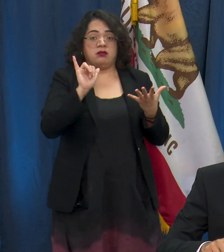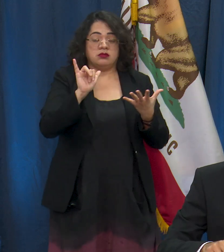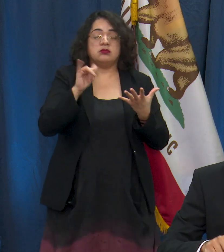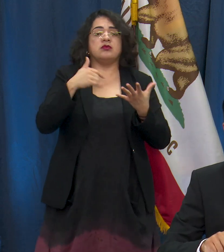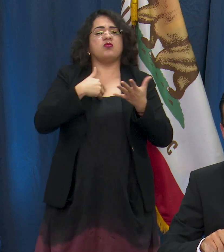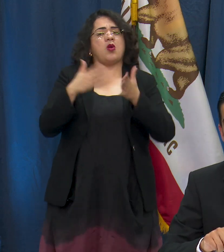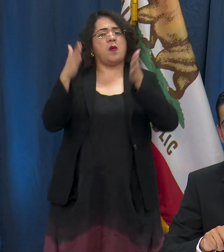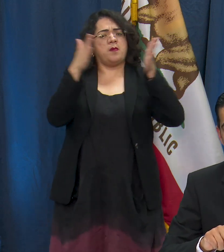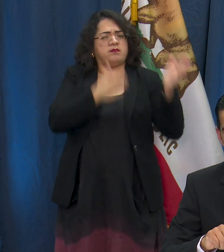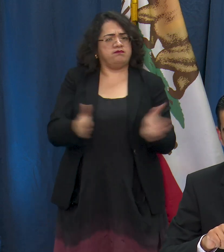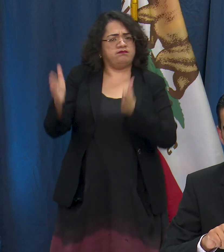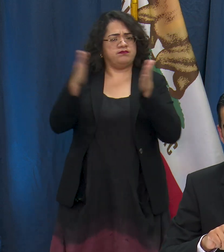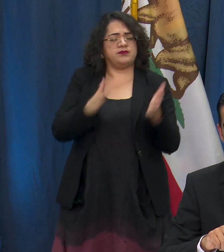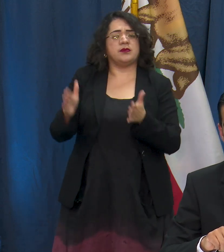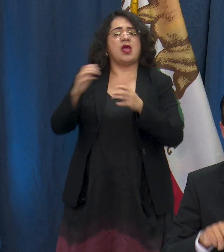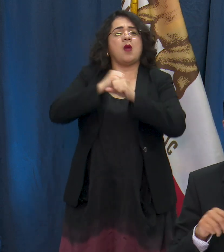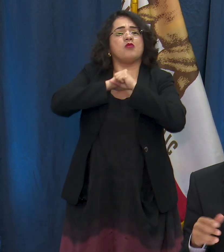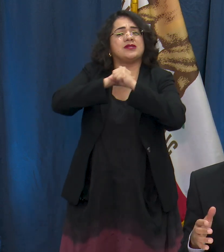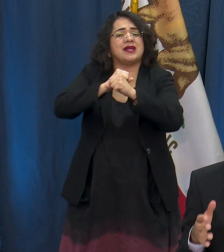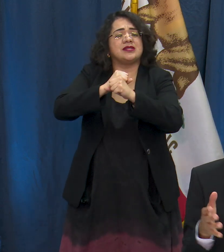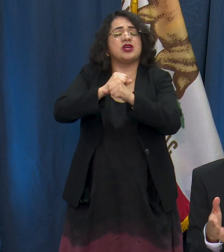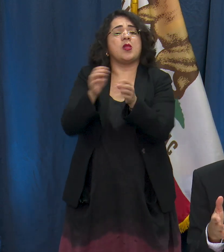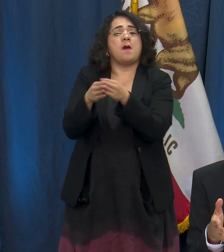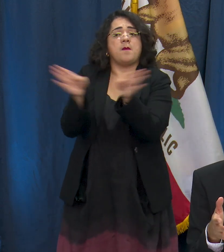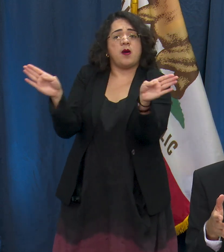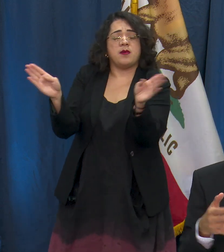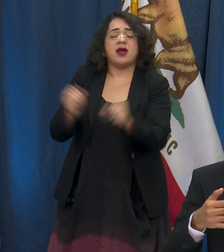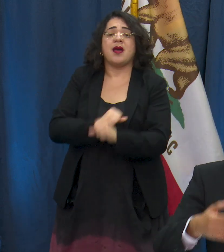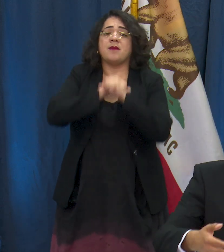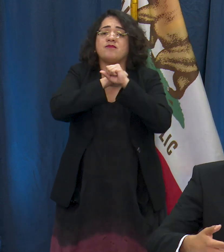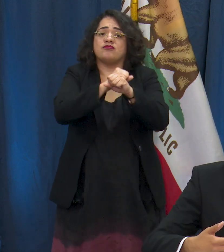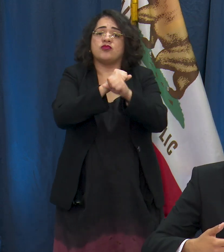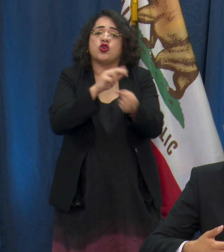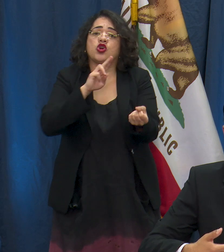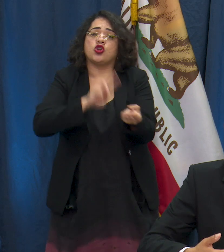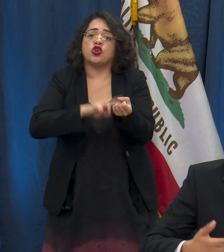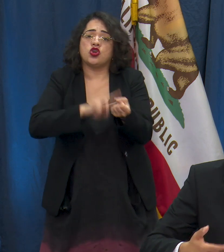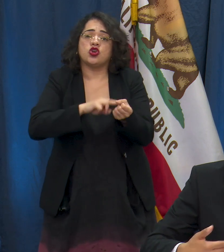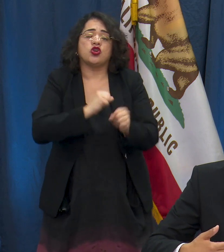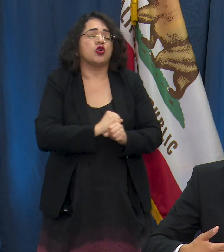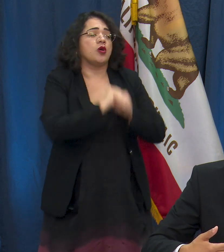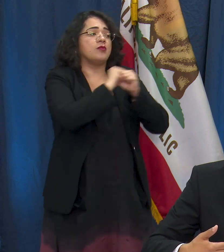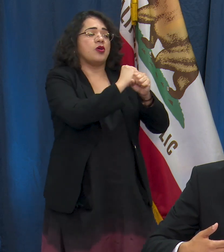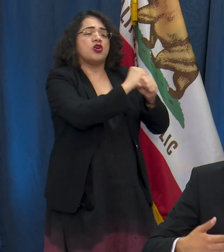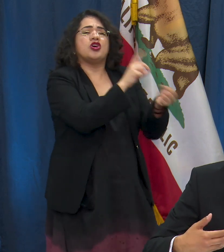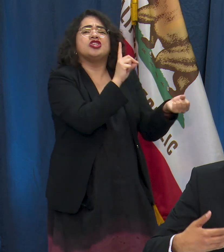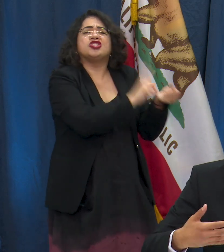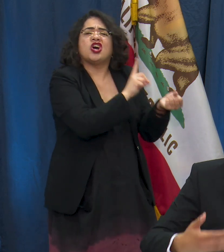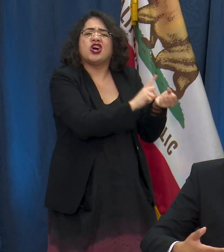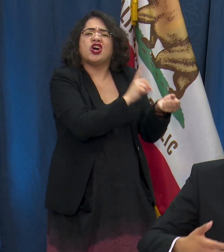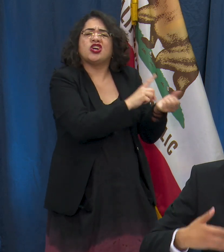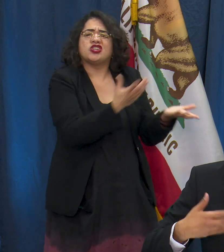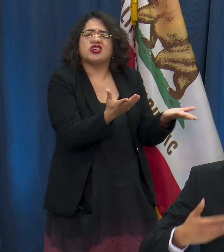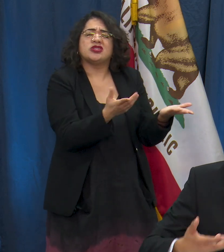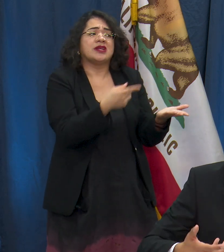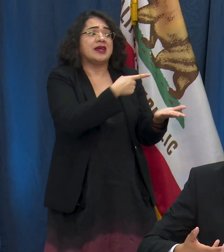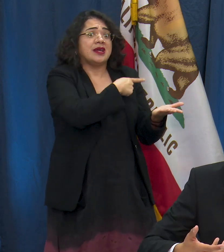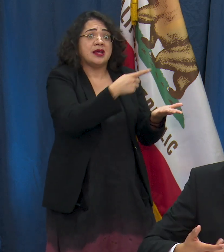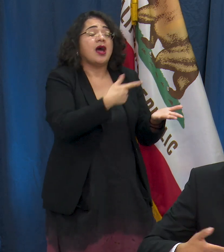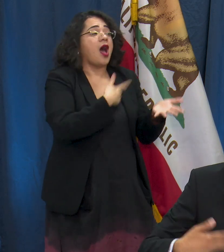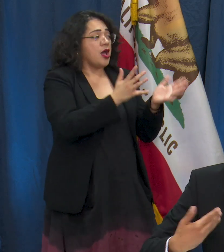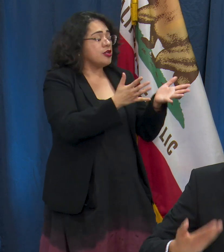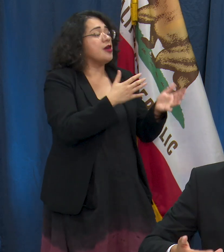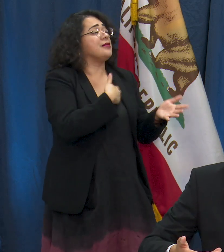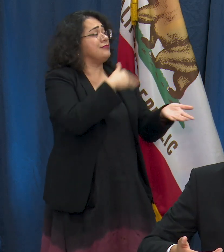public and our nurses and doctors. I can't tell you, when I talk to a nurse or a medical professional, they're pleading with